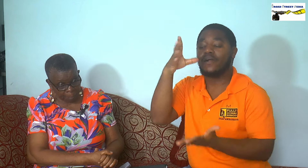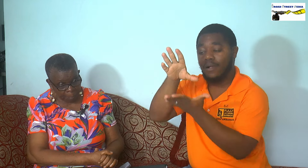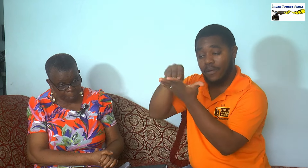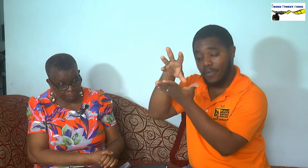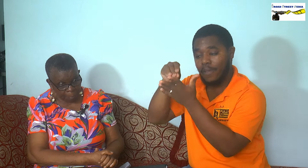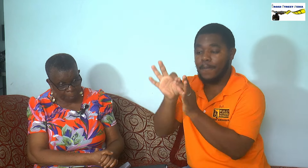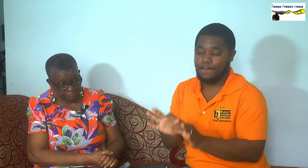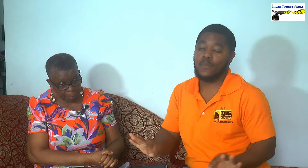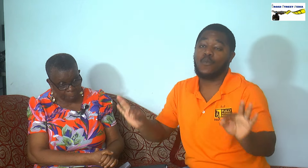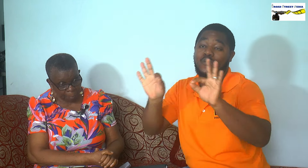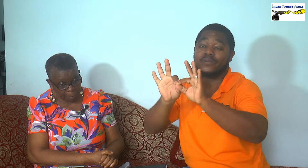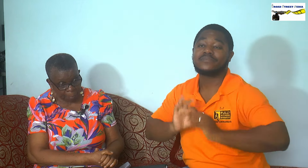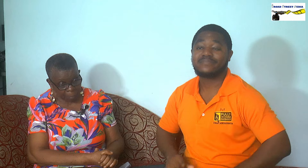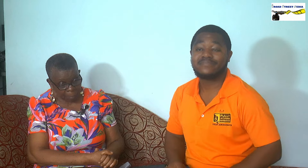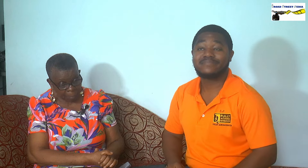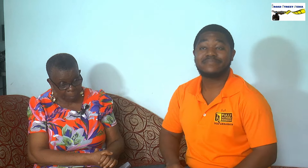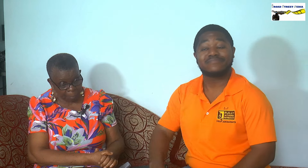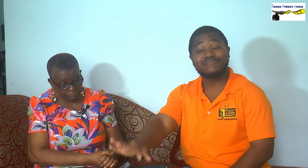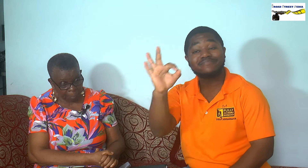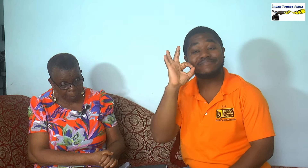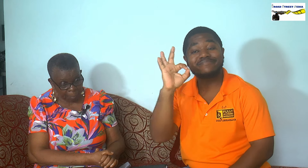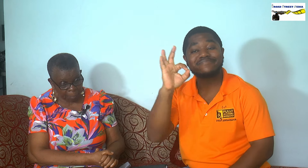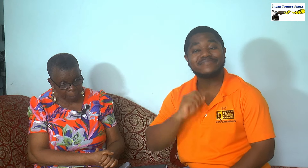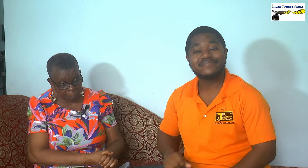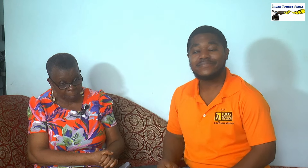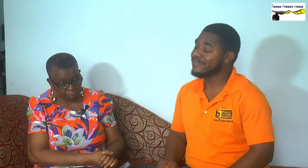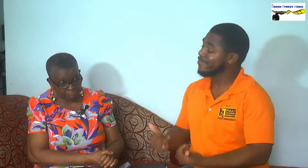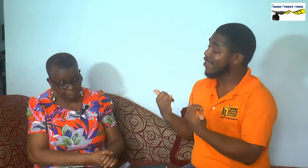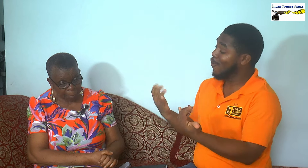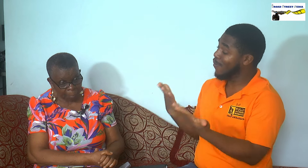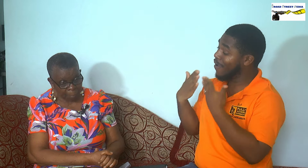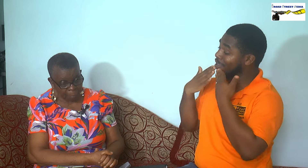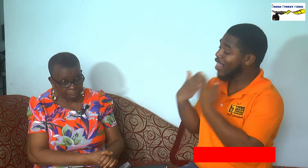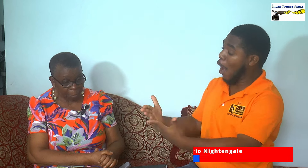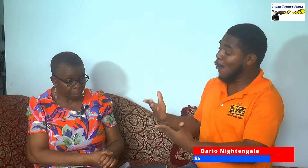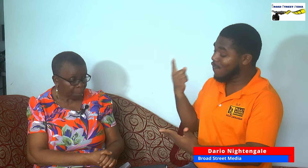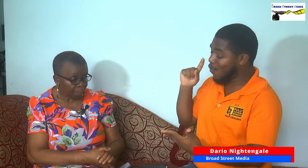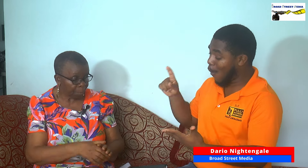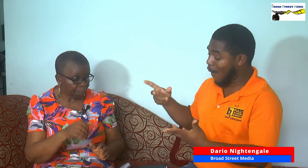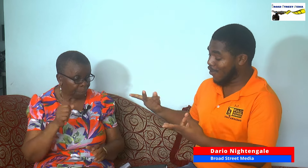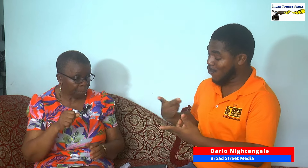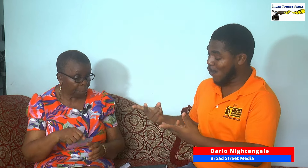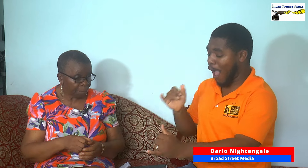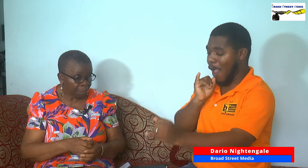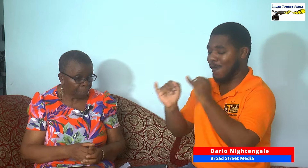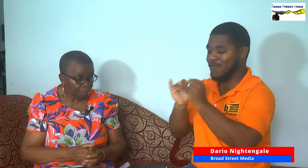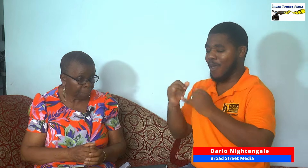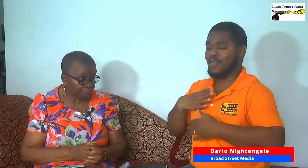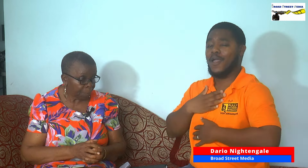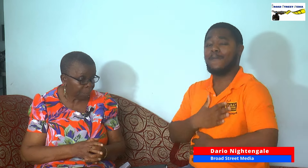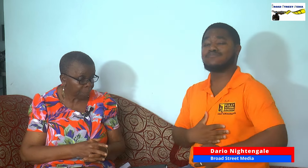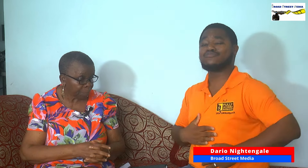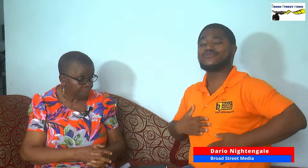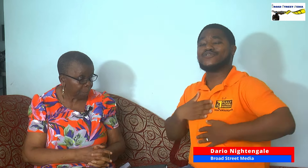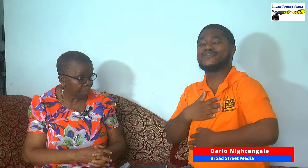communication and it would really help them learn more. Yes. Now, thank you so much. I've really